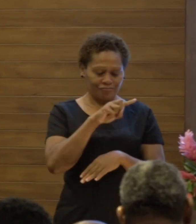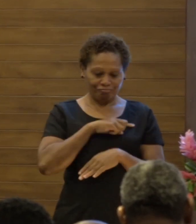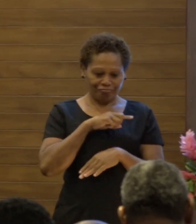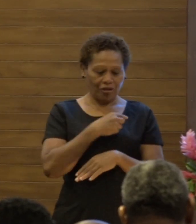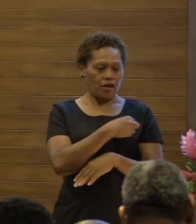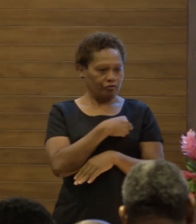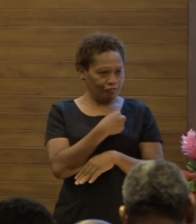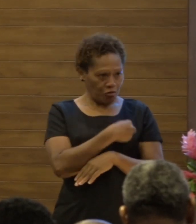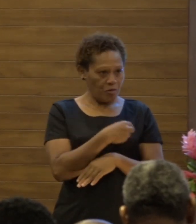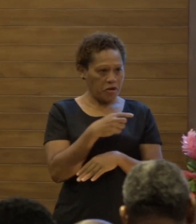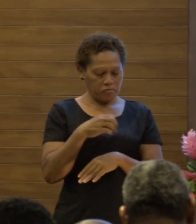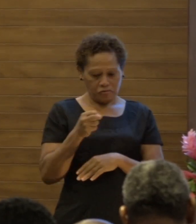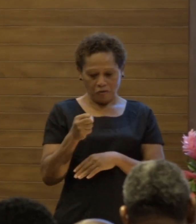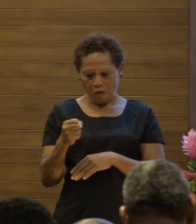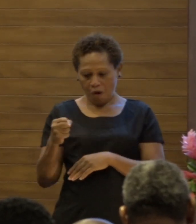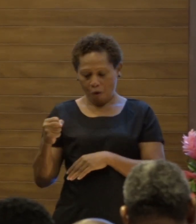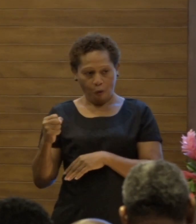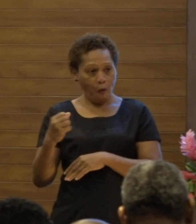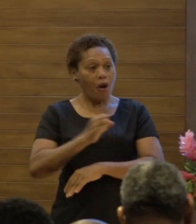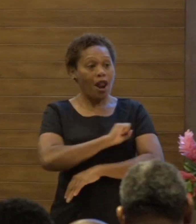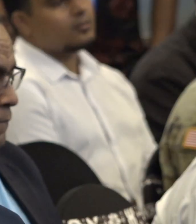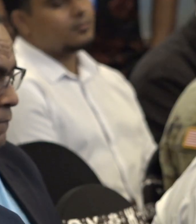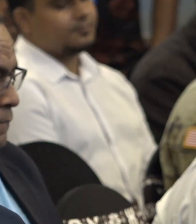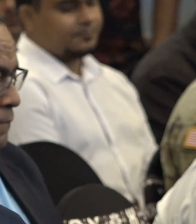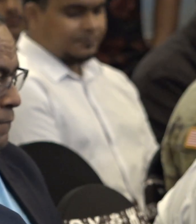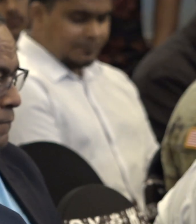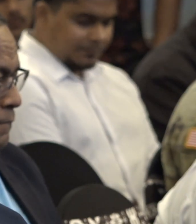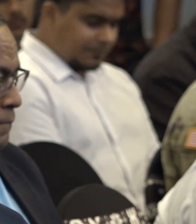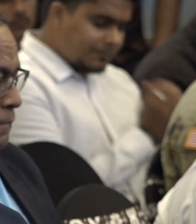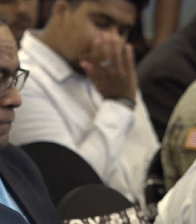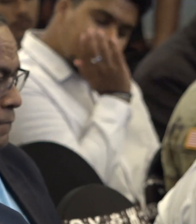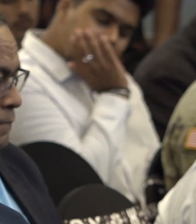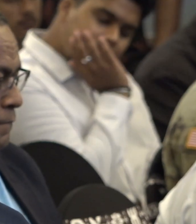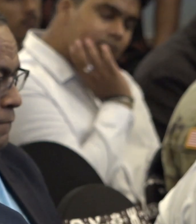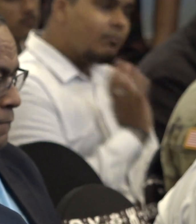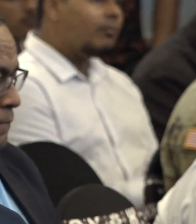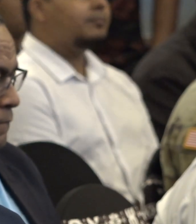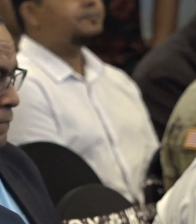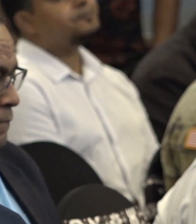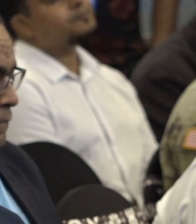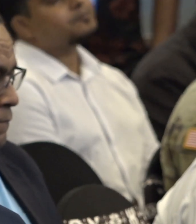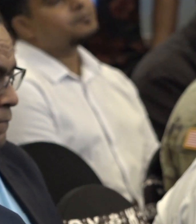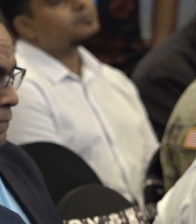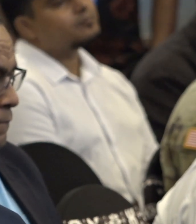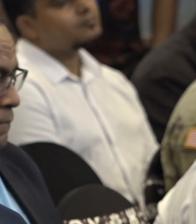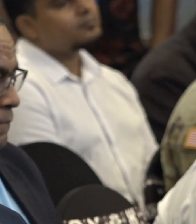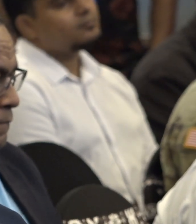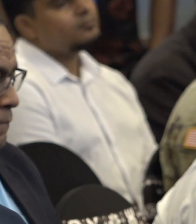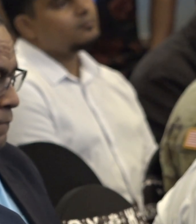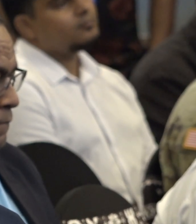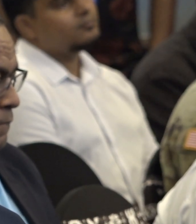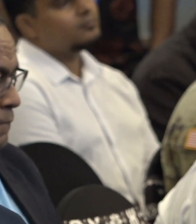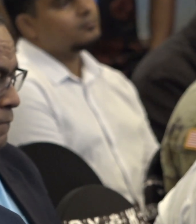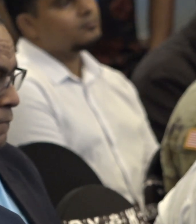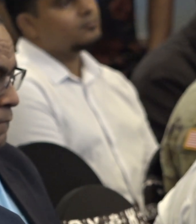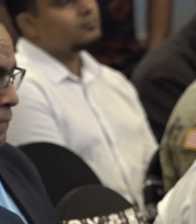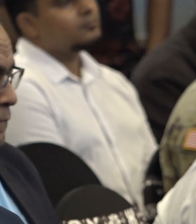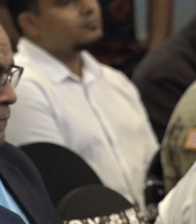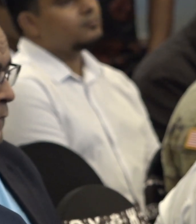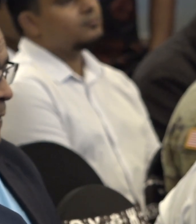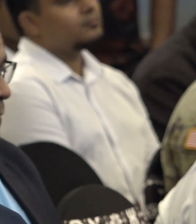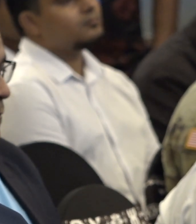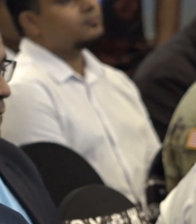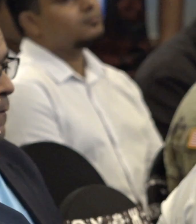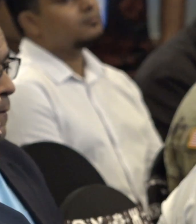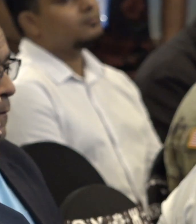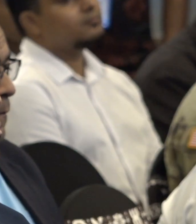we hold towards strengthening our nation. Ladies and gentlemen, it is indeed a fitting place to begin by